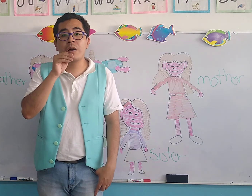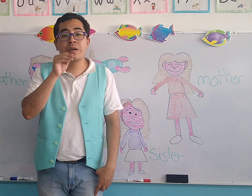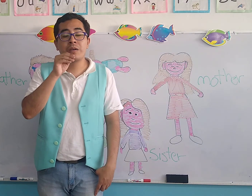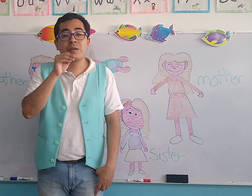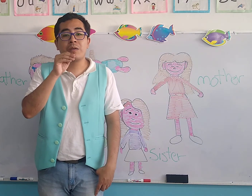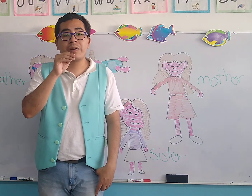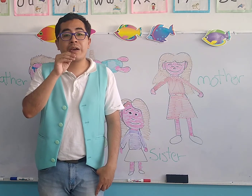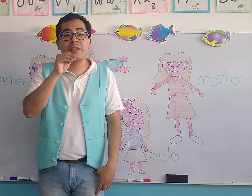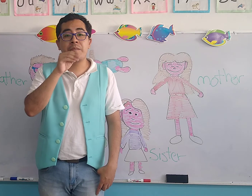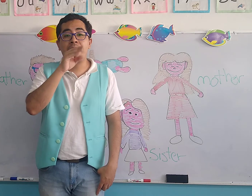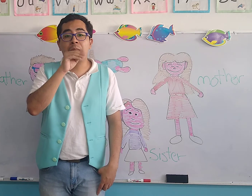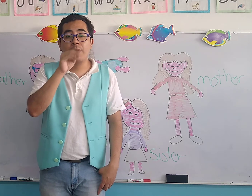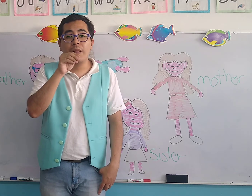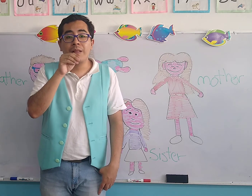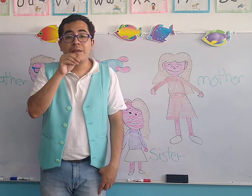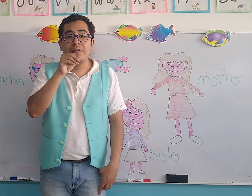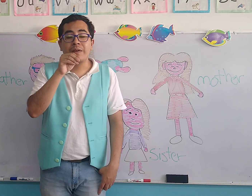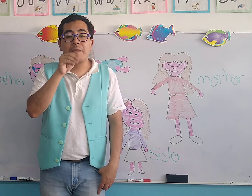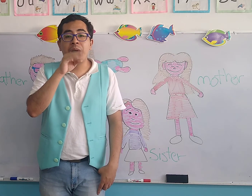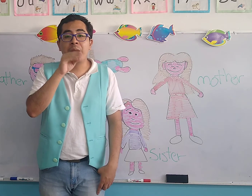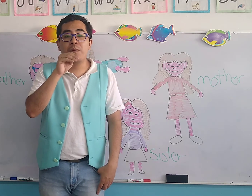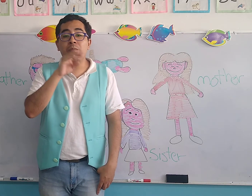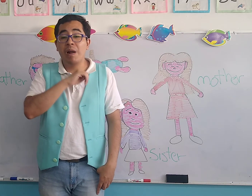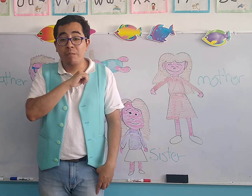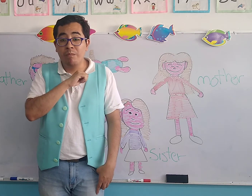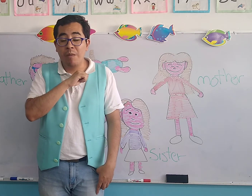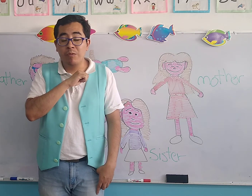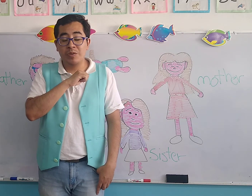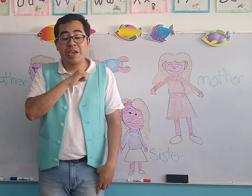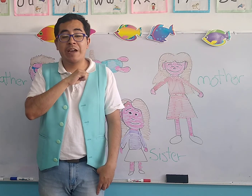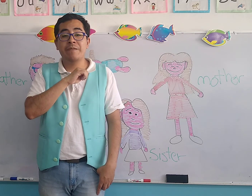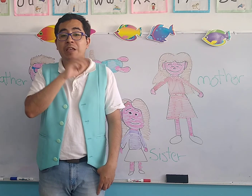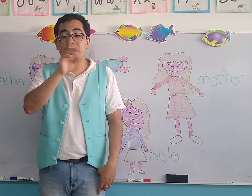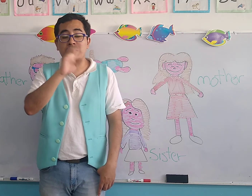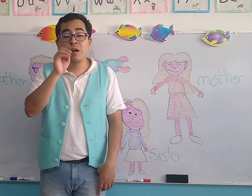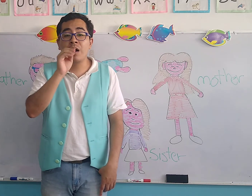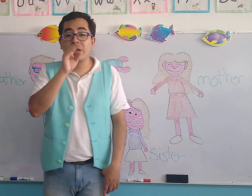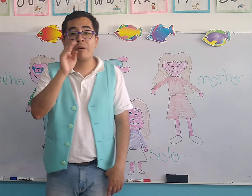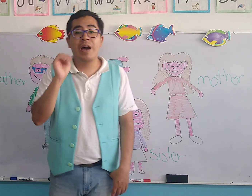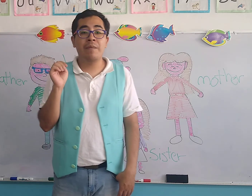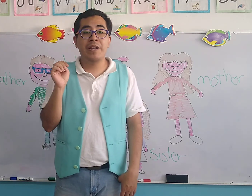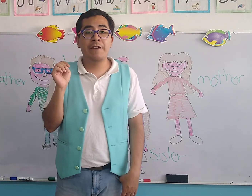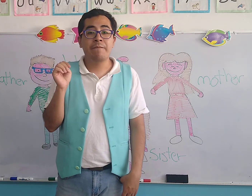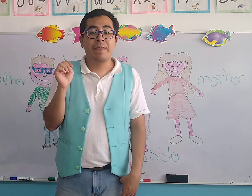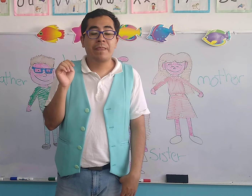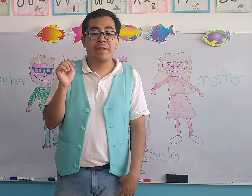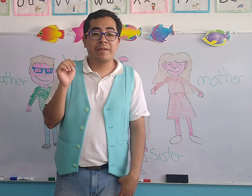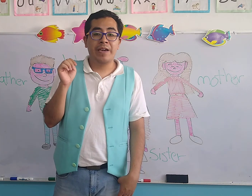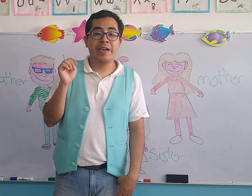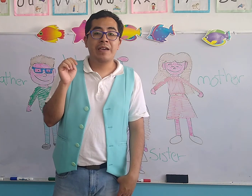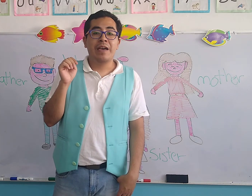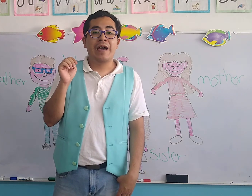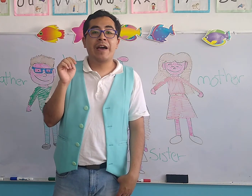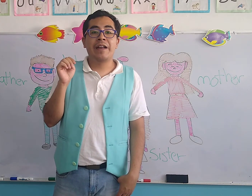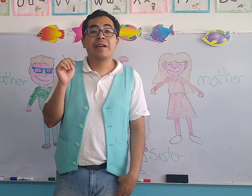talk, okay? They babble, okay? Babble, balbucean, they don't talk, no hablan, okay? And